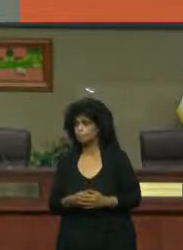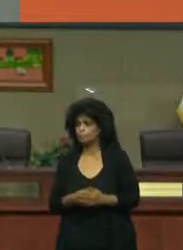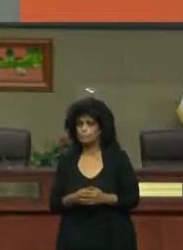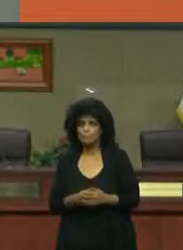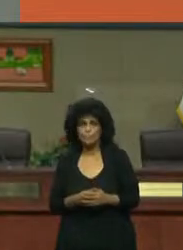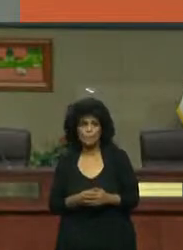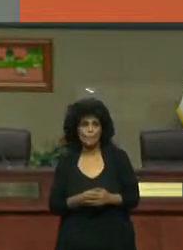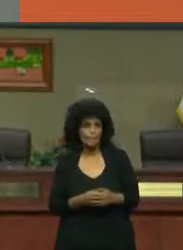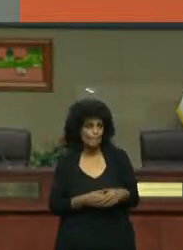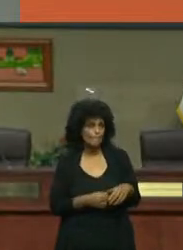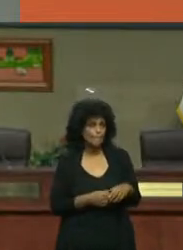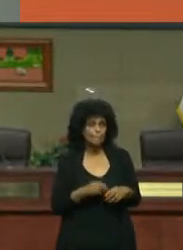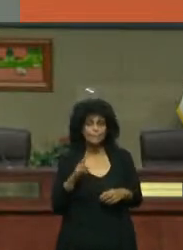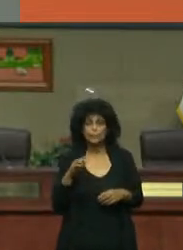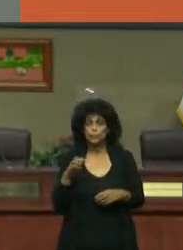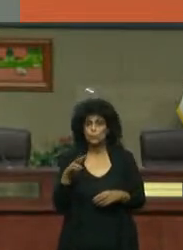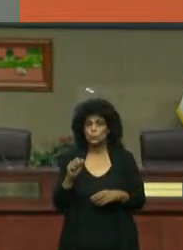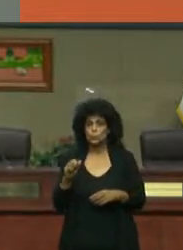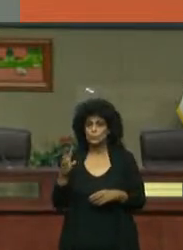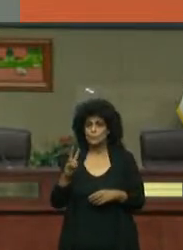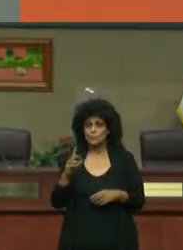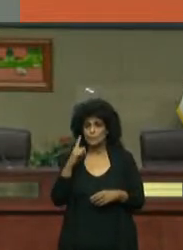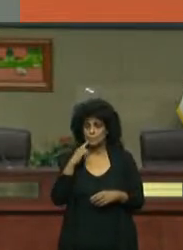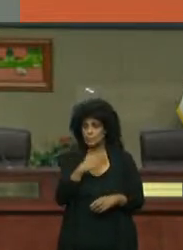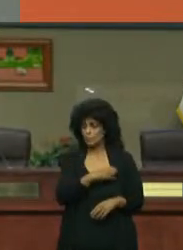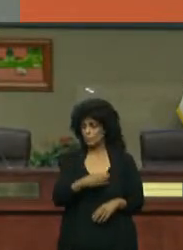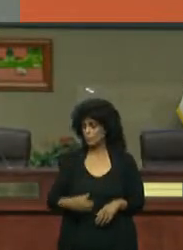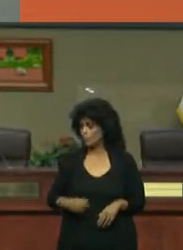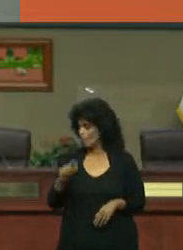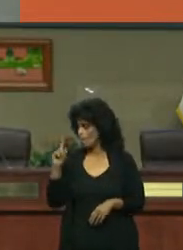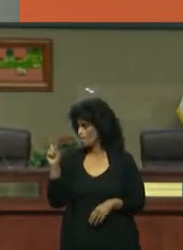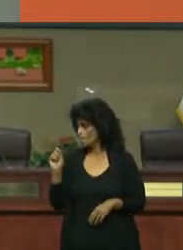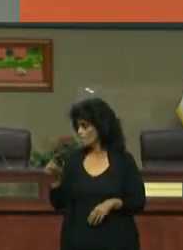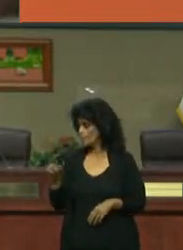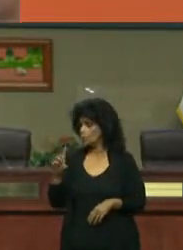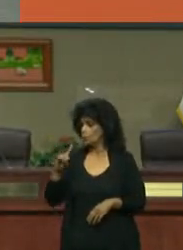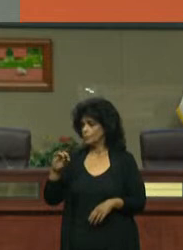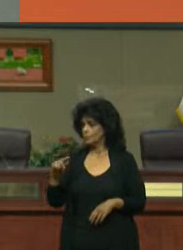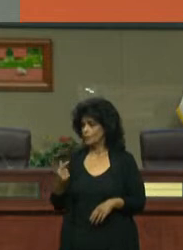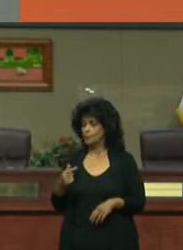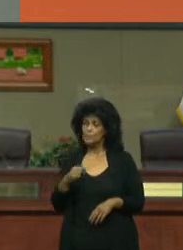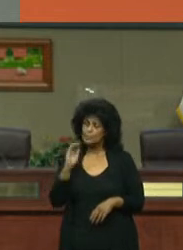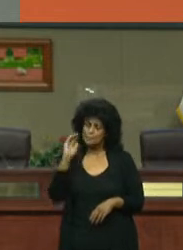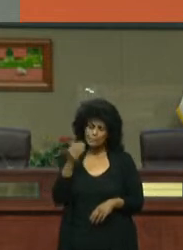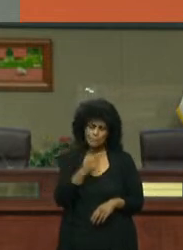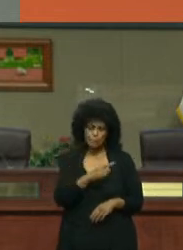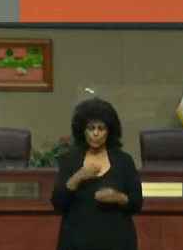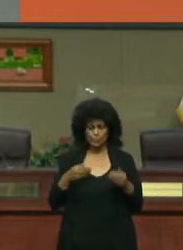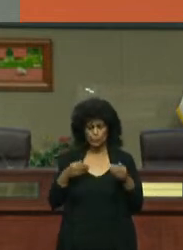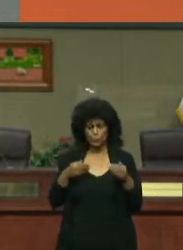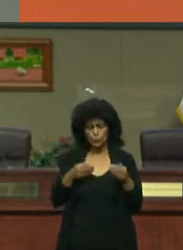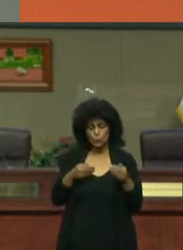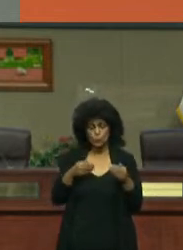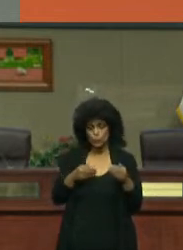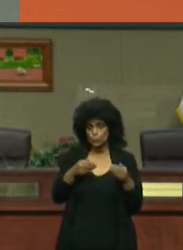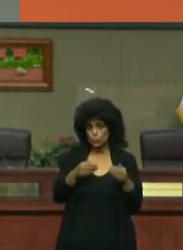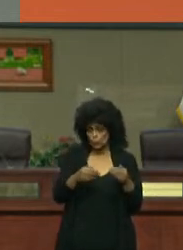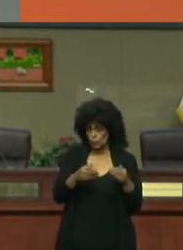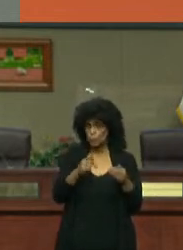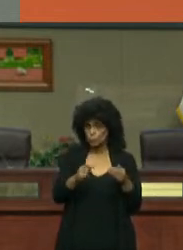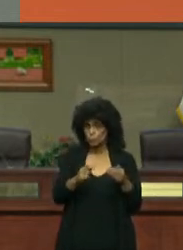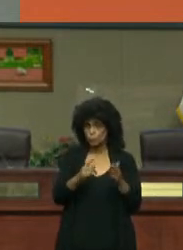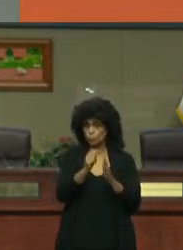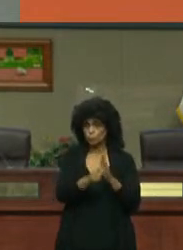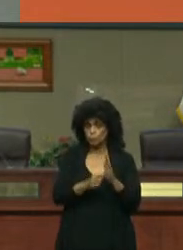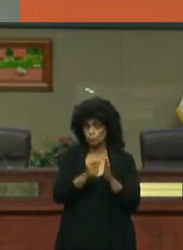Nikki Zizaza with News 6. This question is for Mayor Demings. Mayor Demings, it looks like we are inching closer to phase 2, and